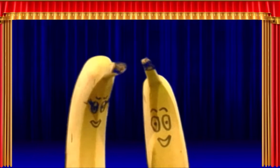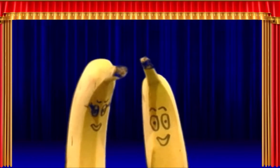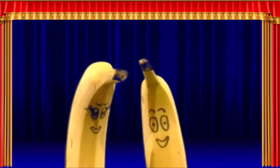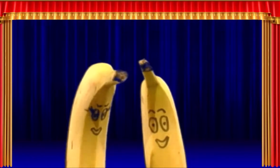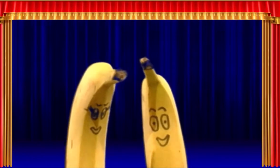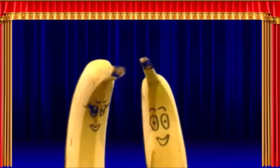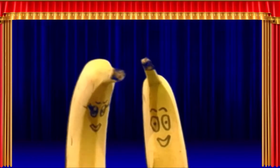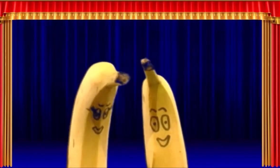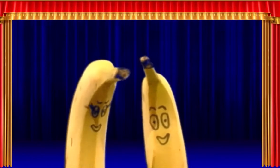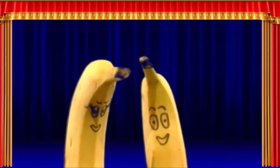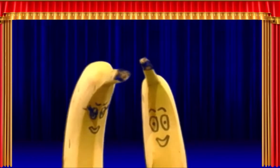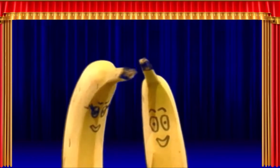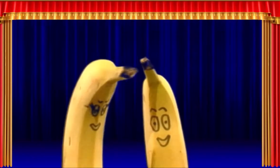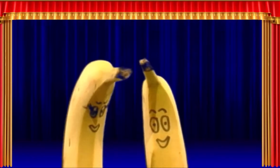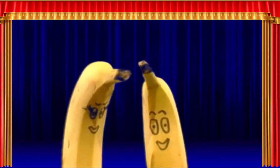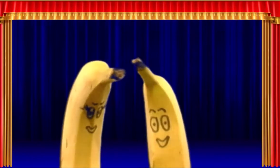fish and piano?